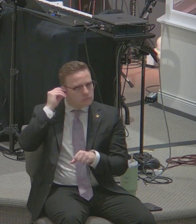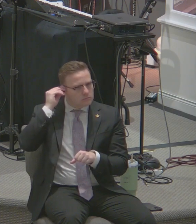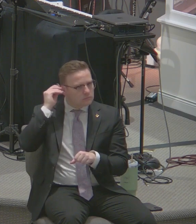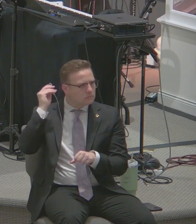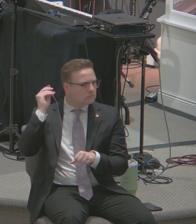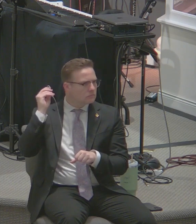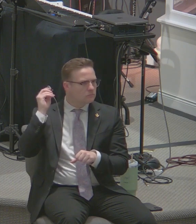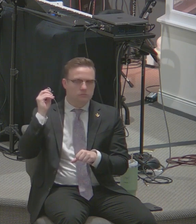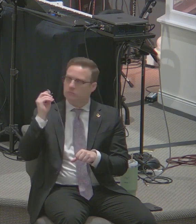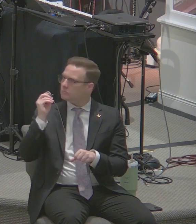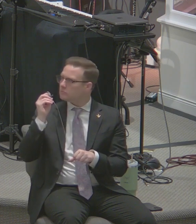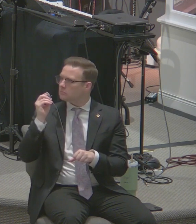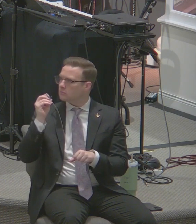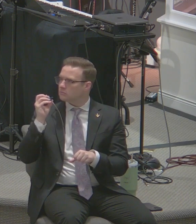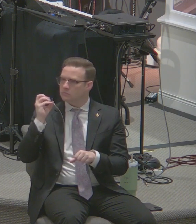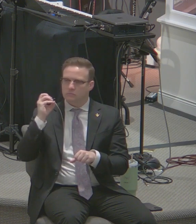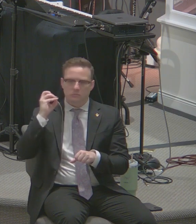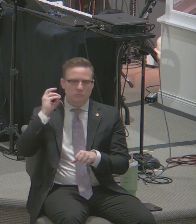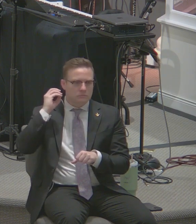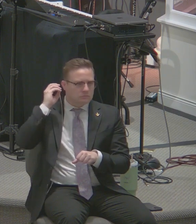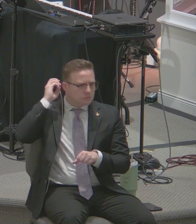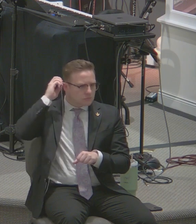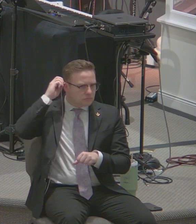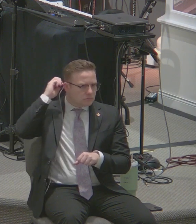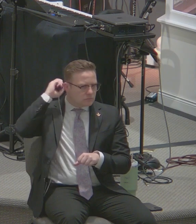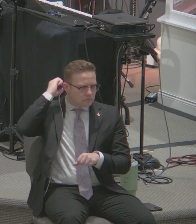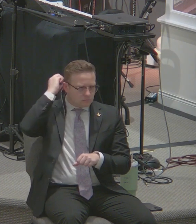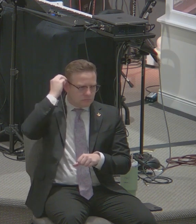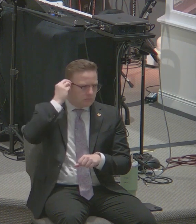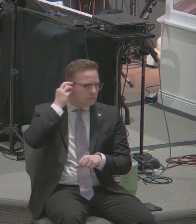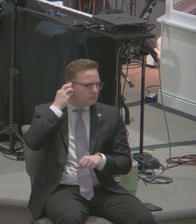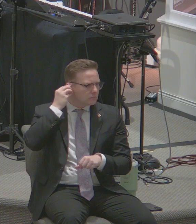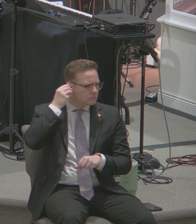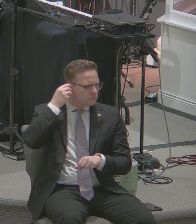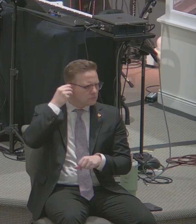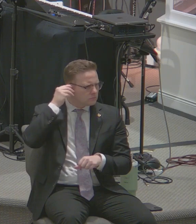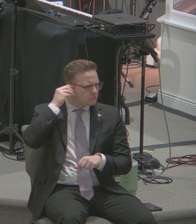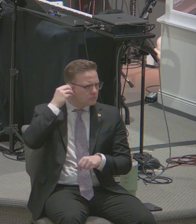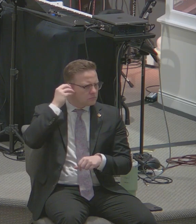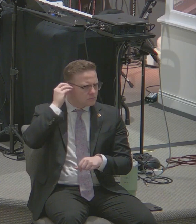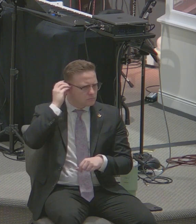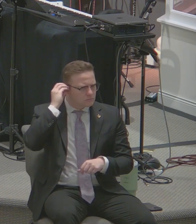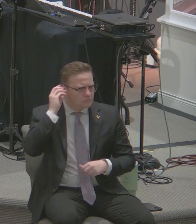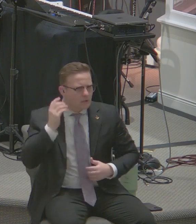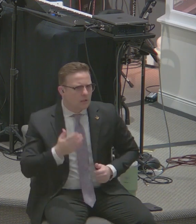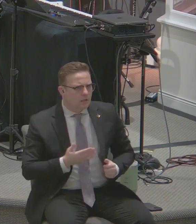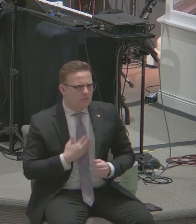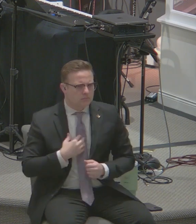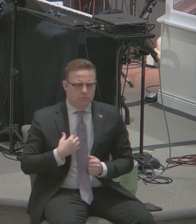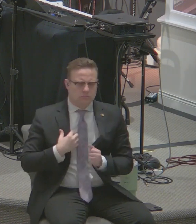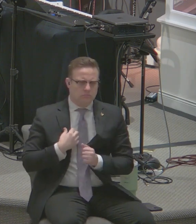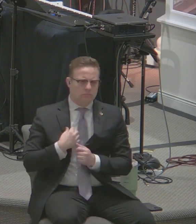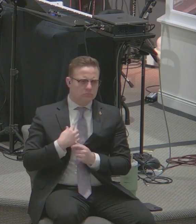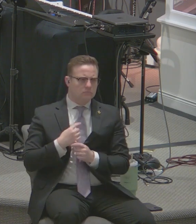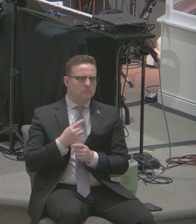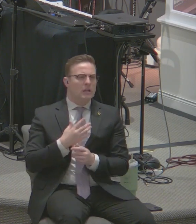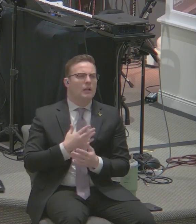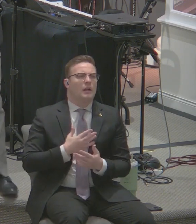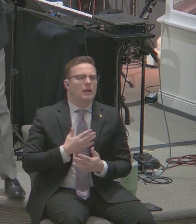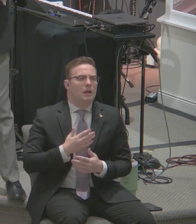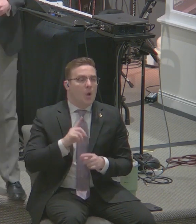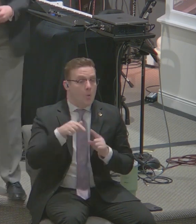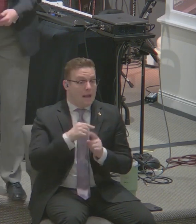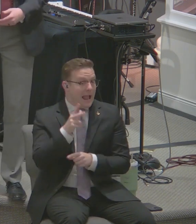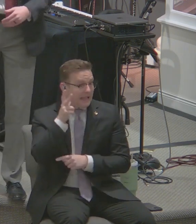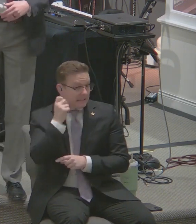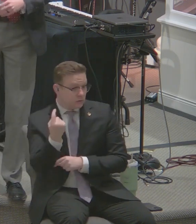For a number of reasons, my temperament, my upbringing, things that I've gone through, things that I've done, I'm naturally inclined to, when I